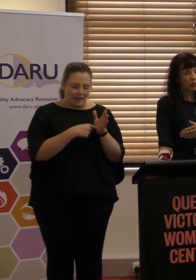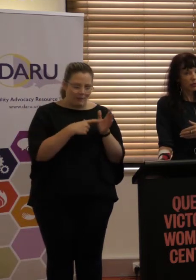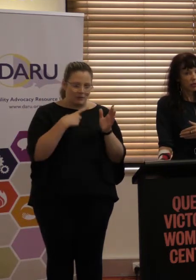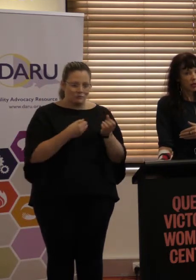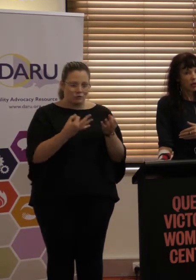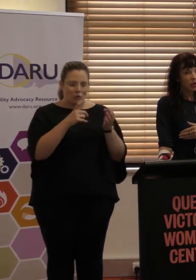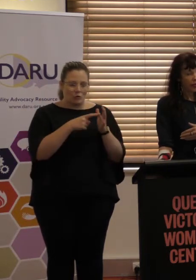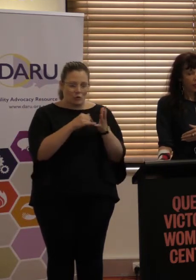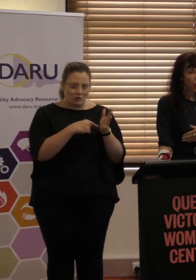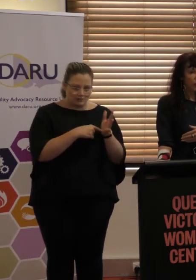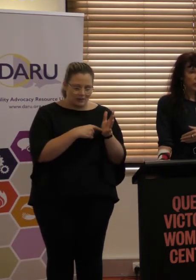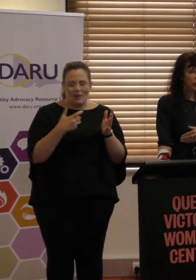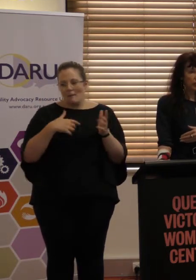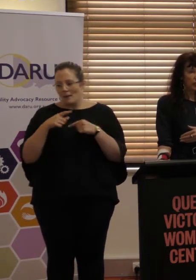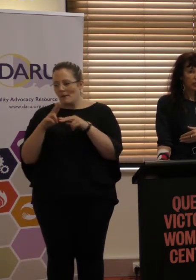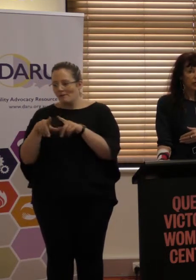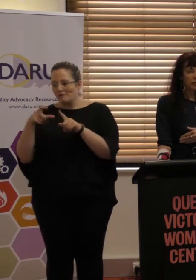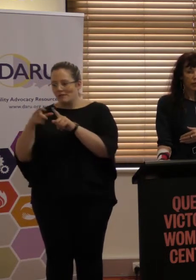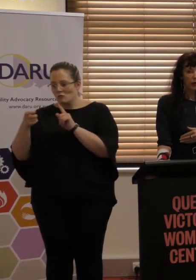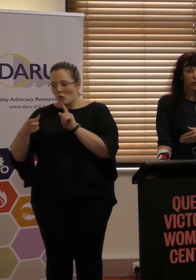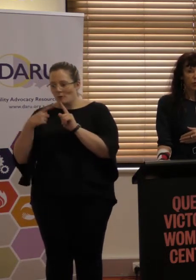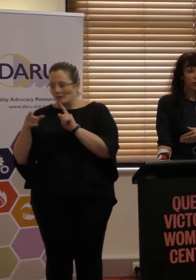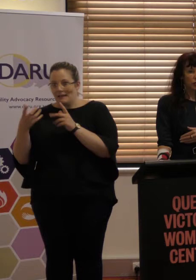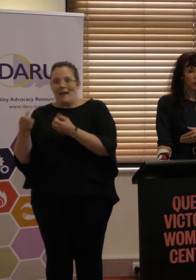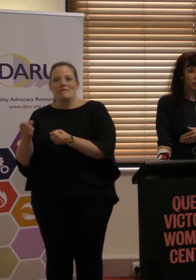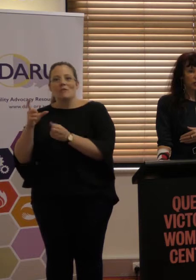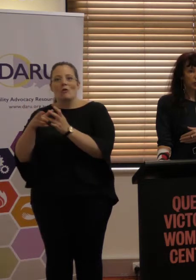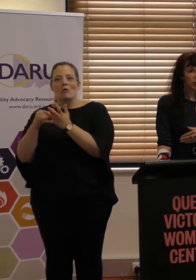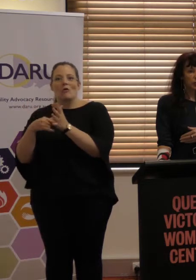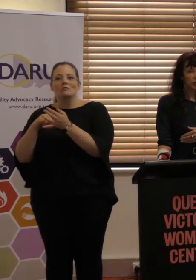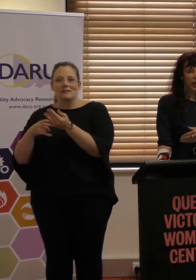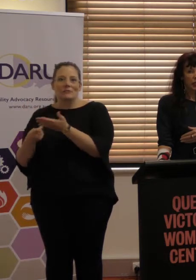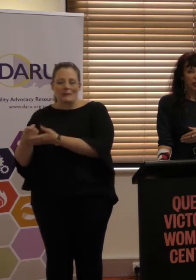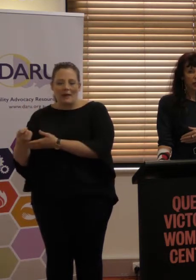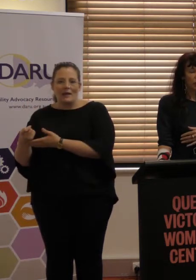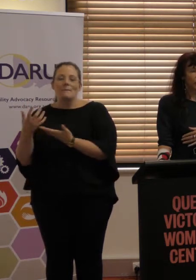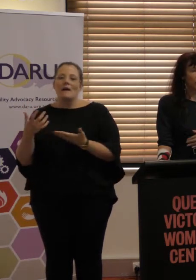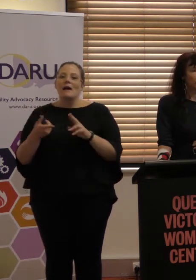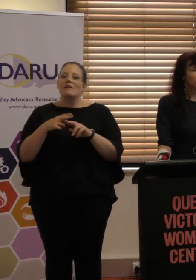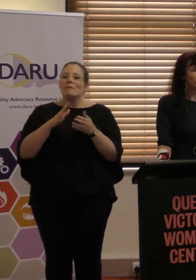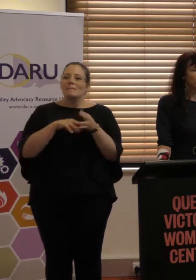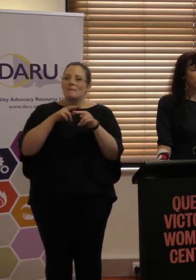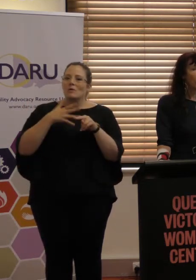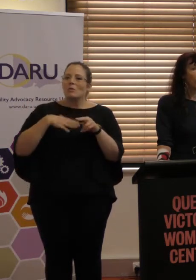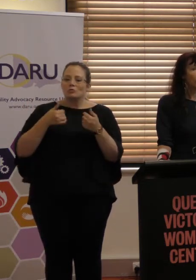is costs. I think what we need is if parents want to use the Disability Discrimination Act because they want to go to a